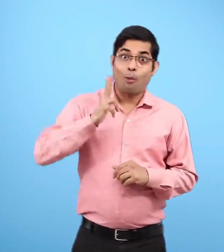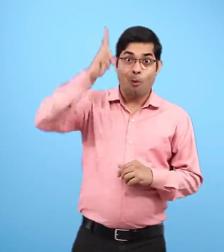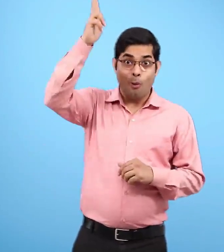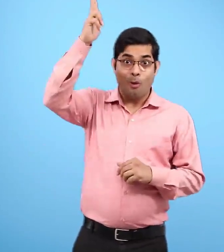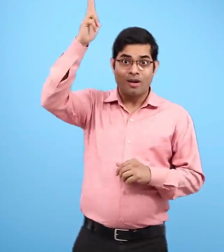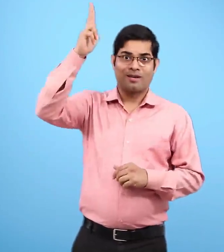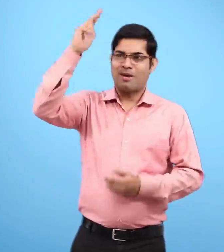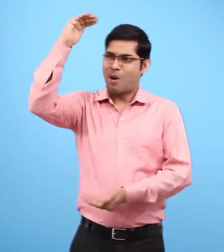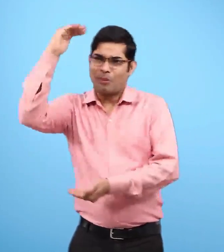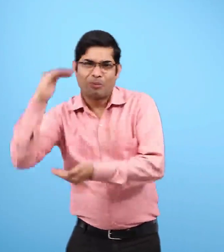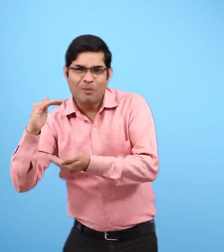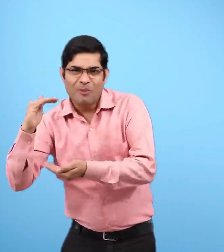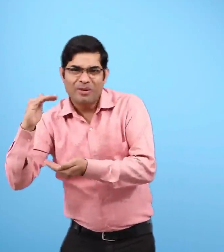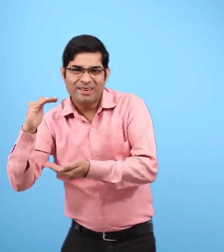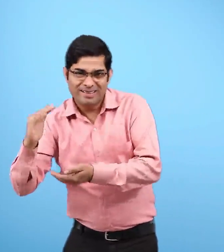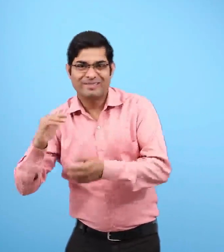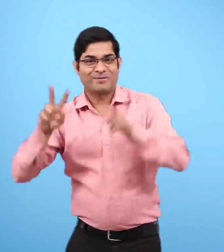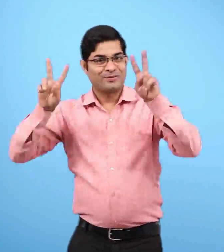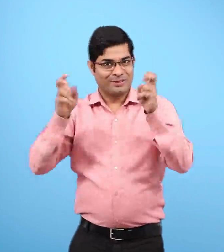Taller, shorter.